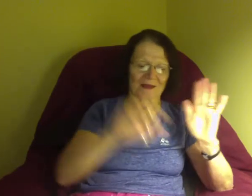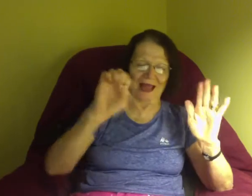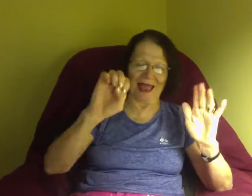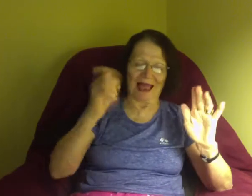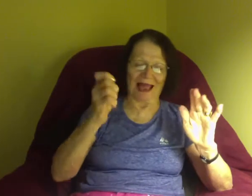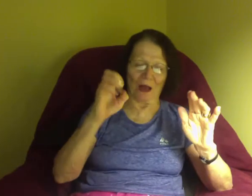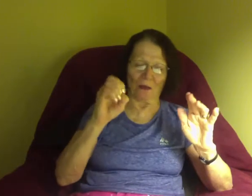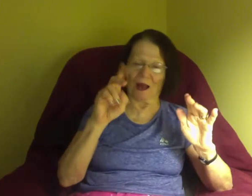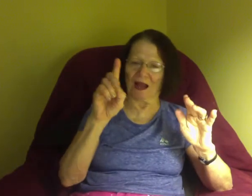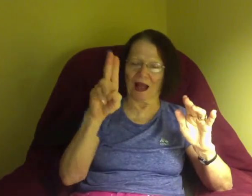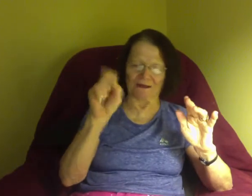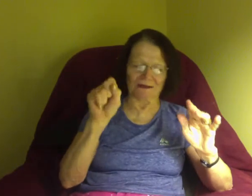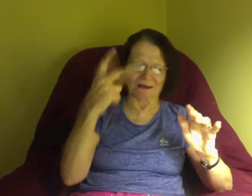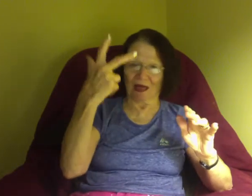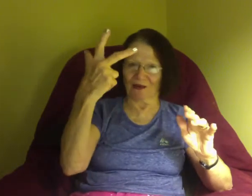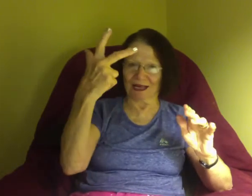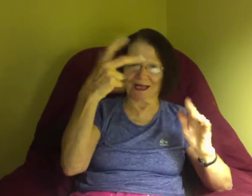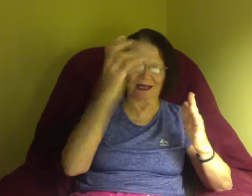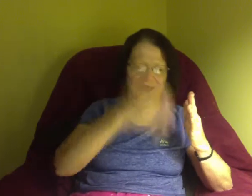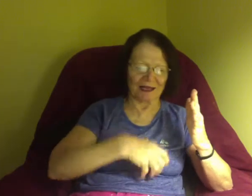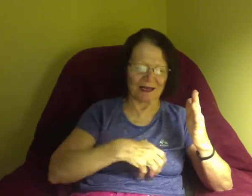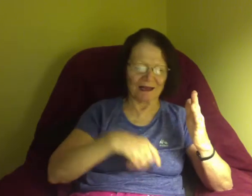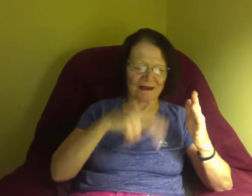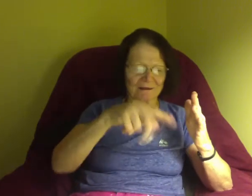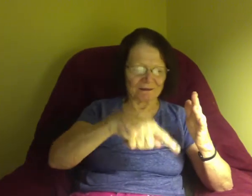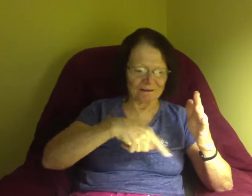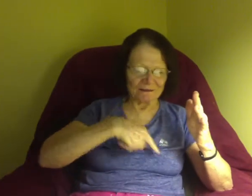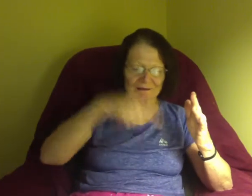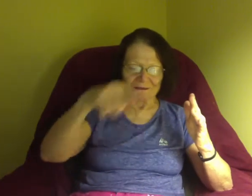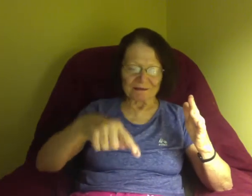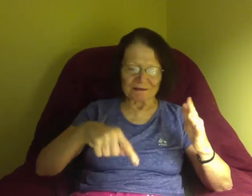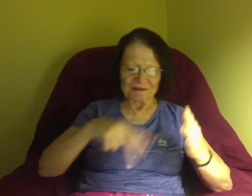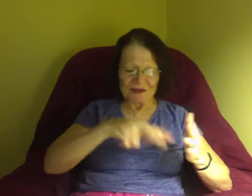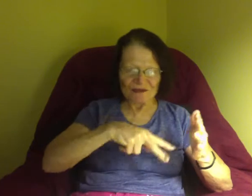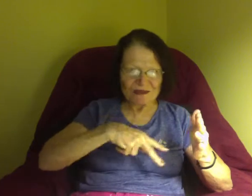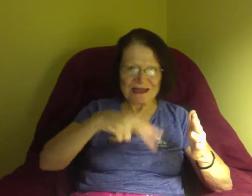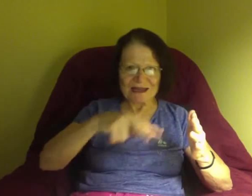And I'm going to play it. You win.